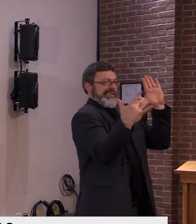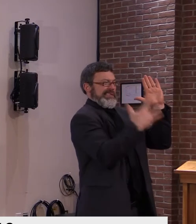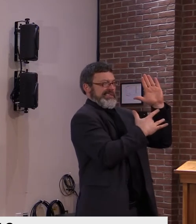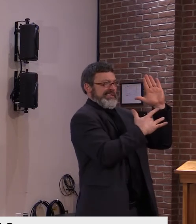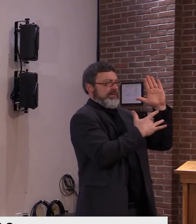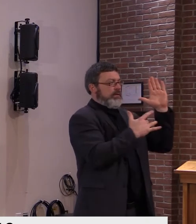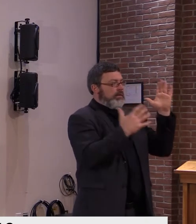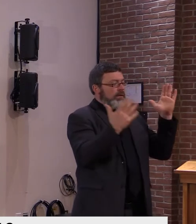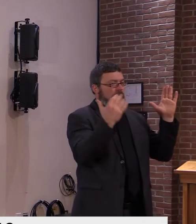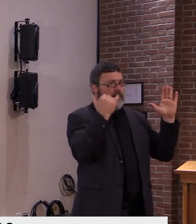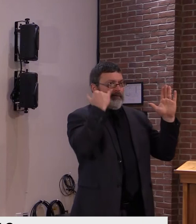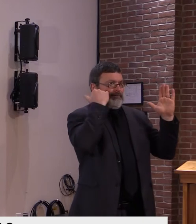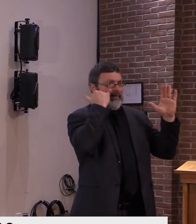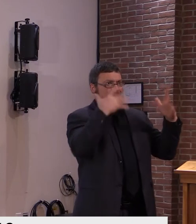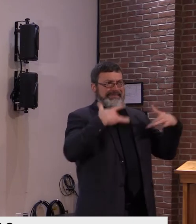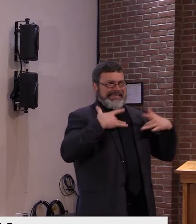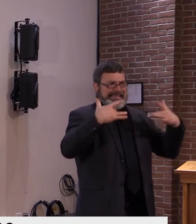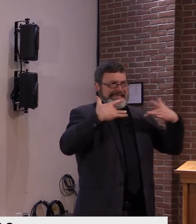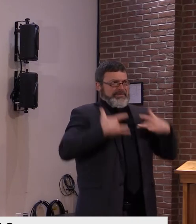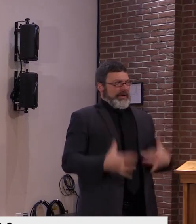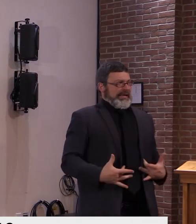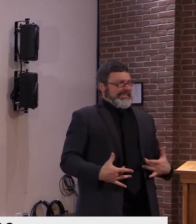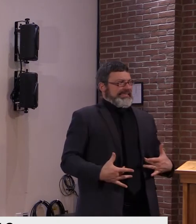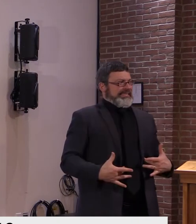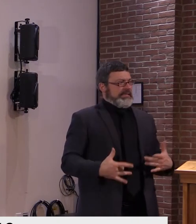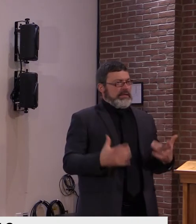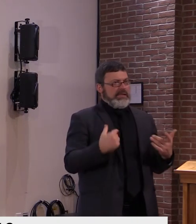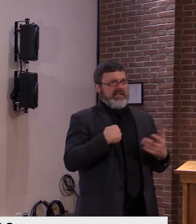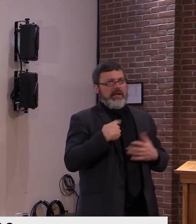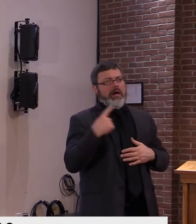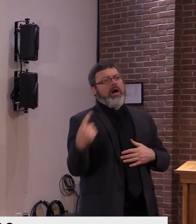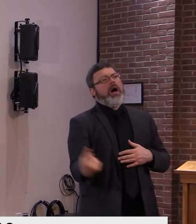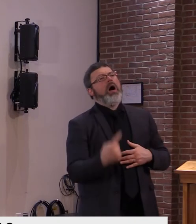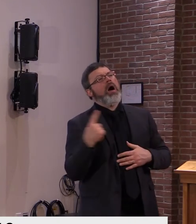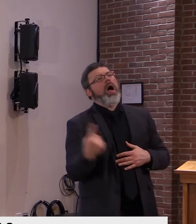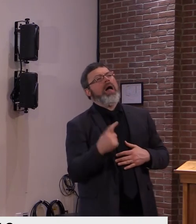brought about by this prolonged dealing with a pandemic,